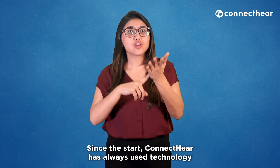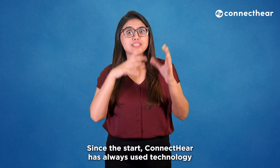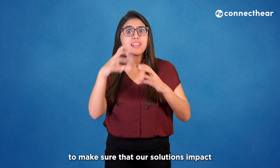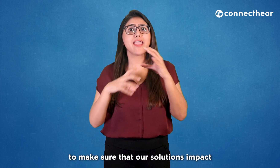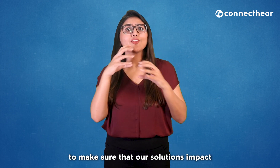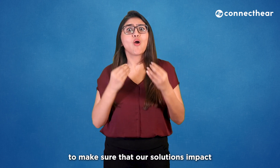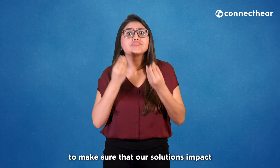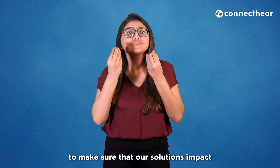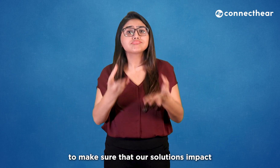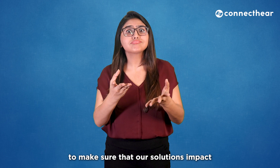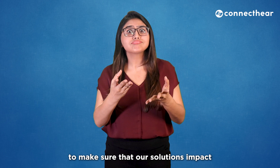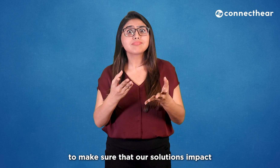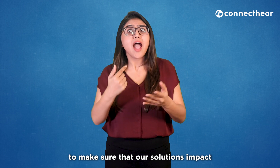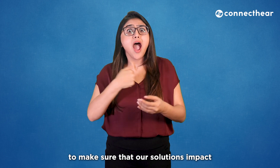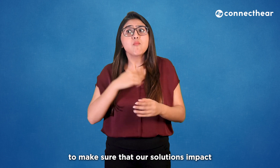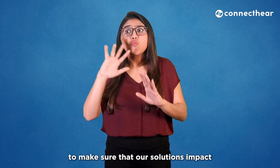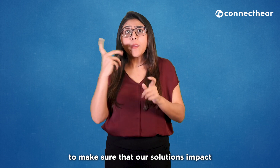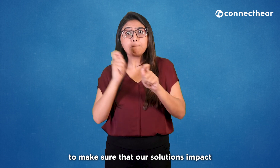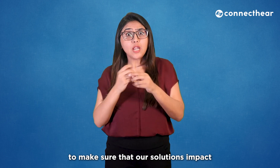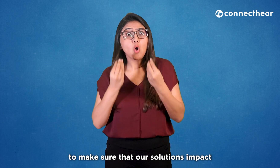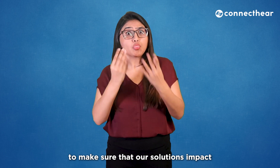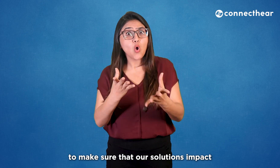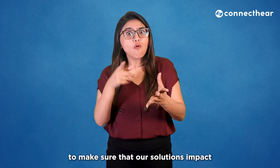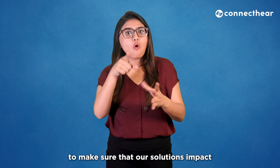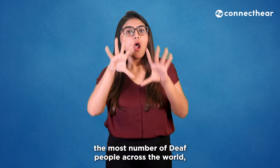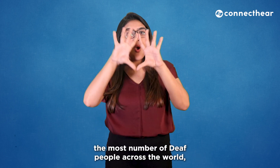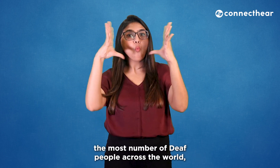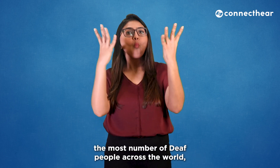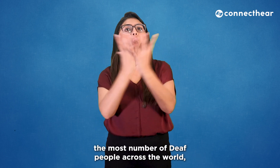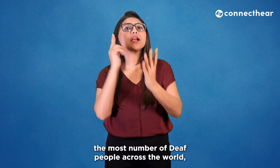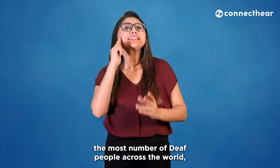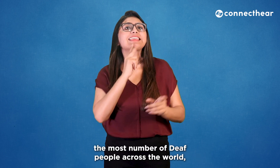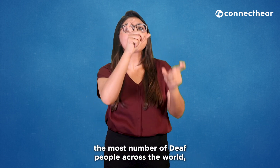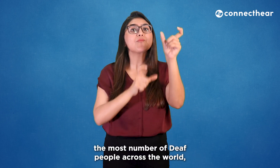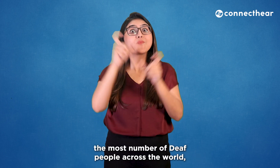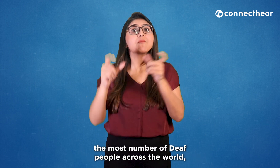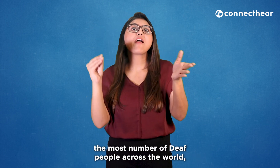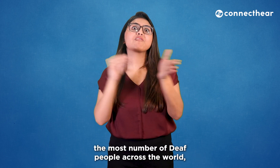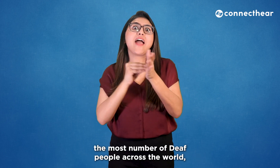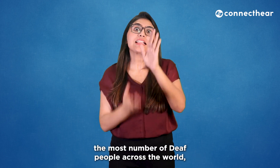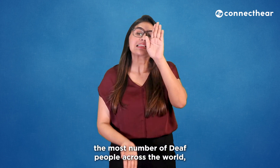sure that our solutions impact the most number of Deaf people across the world,